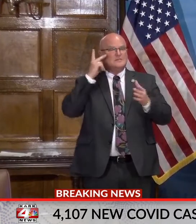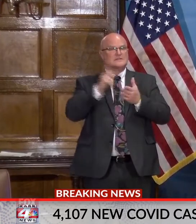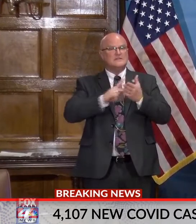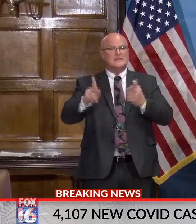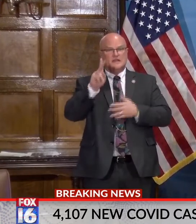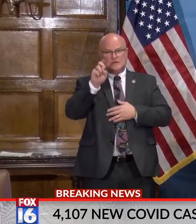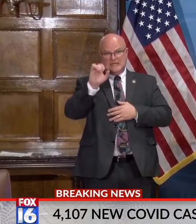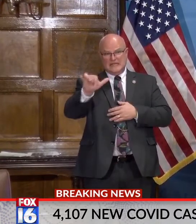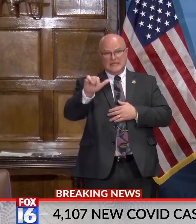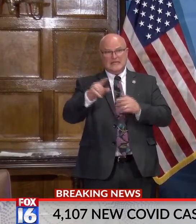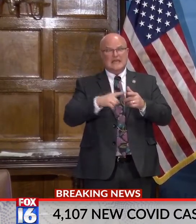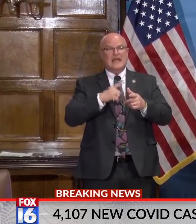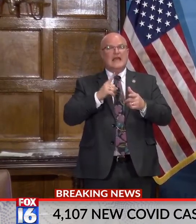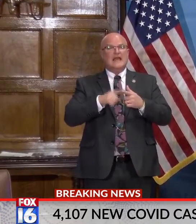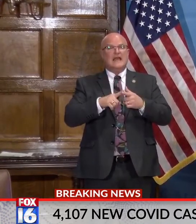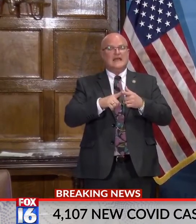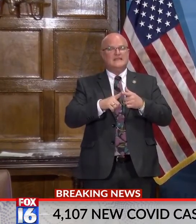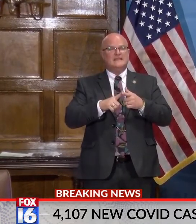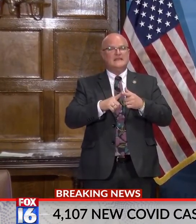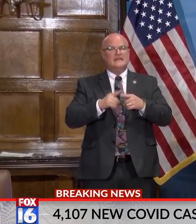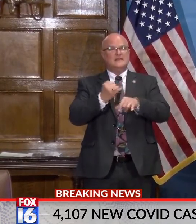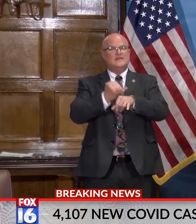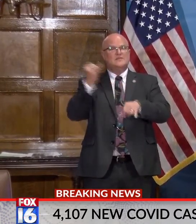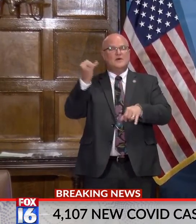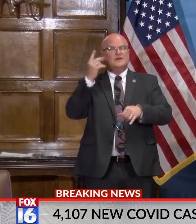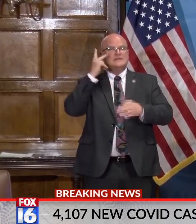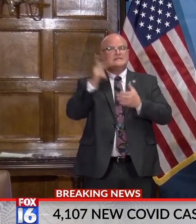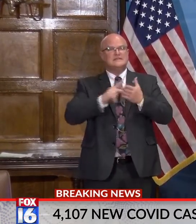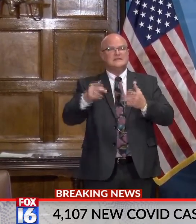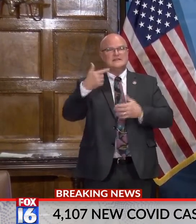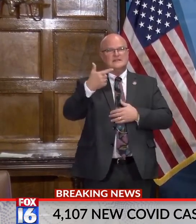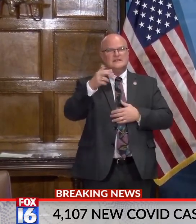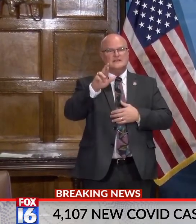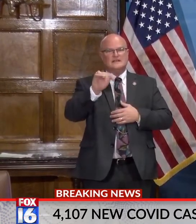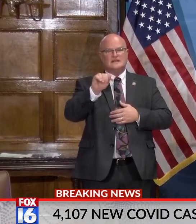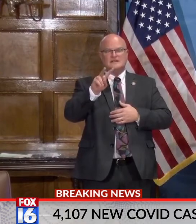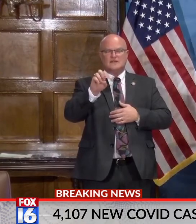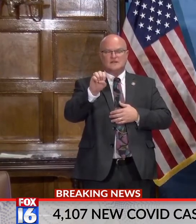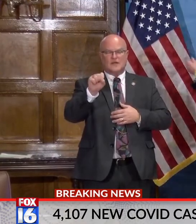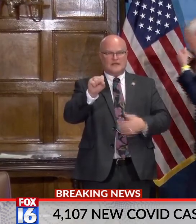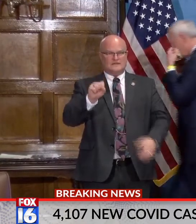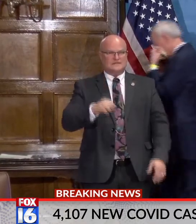Key, and then remotely we'll have Secretary Graves.